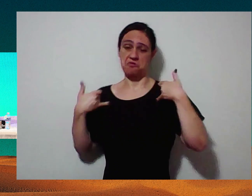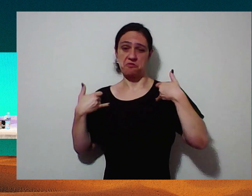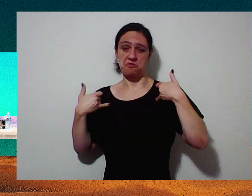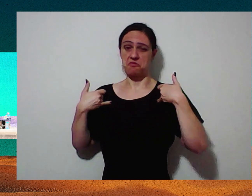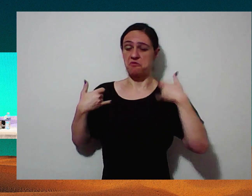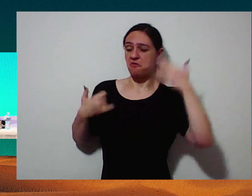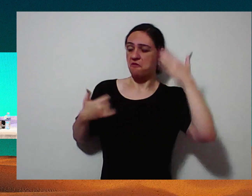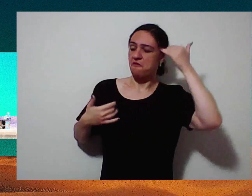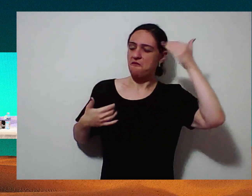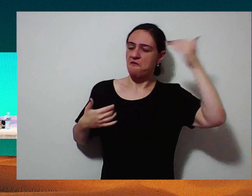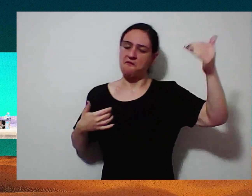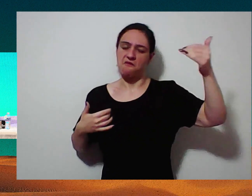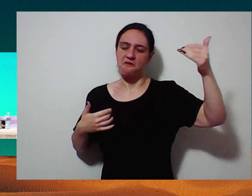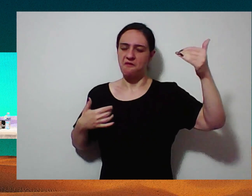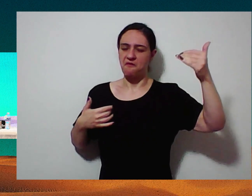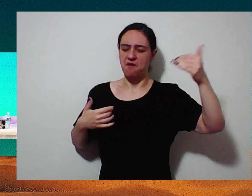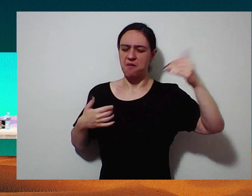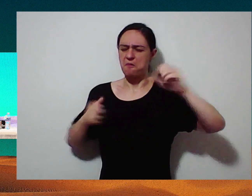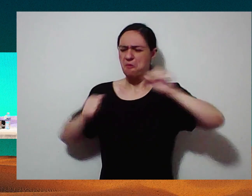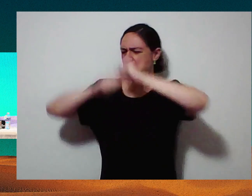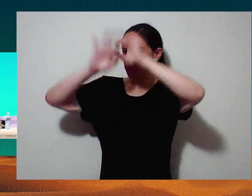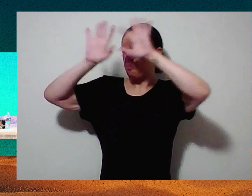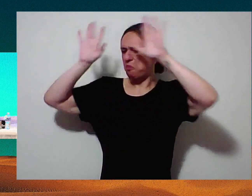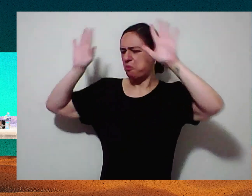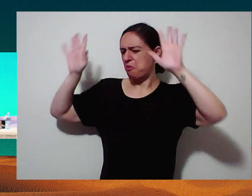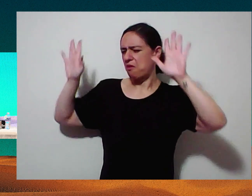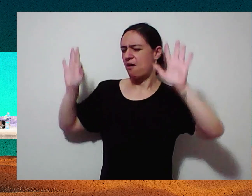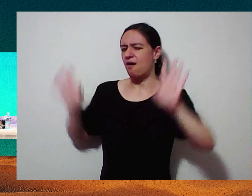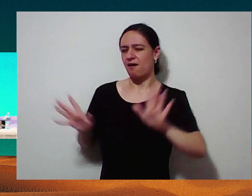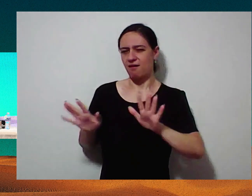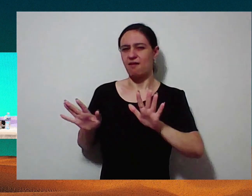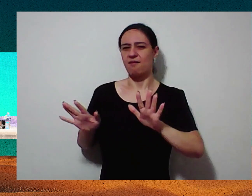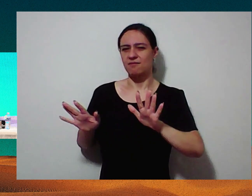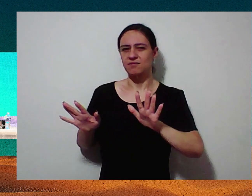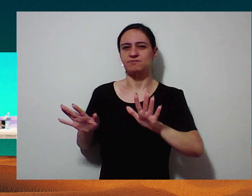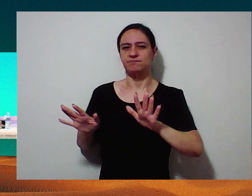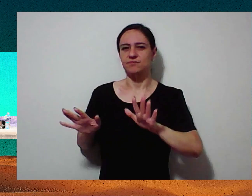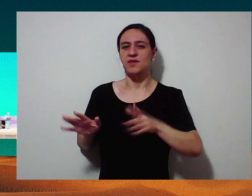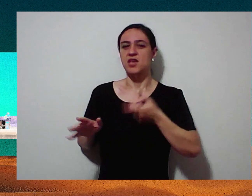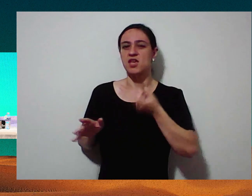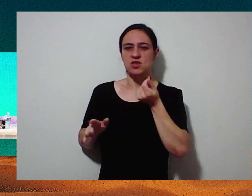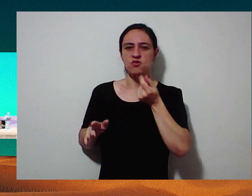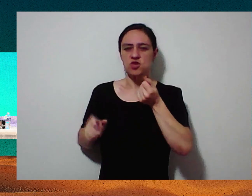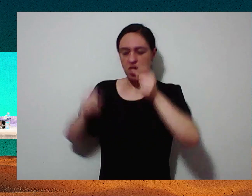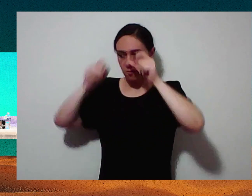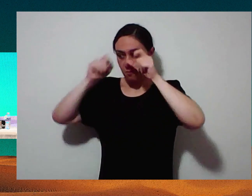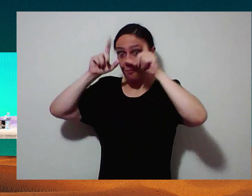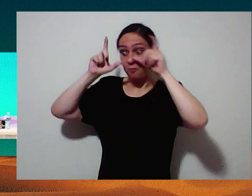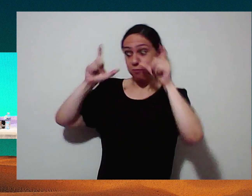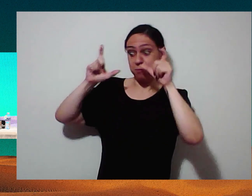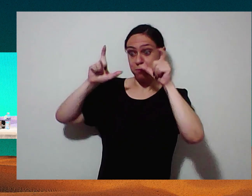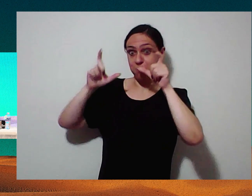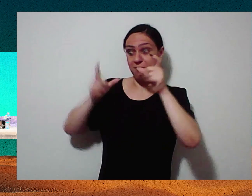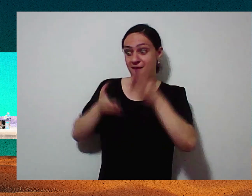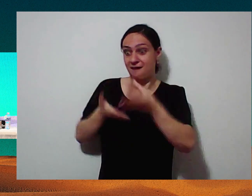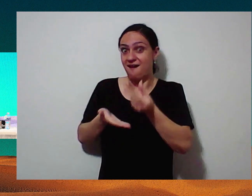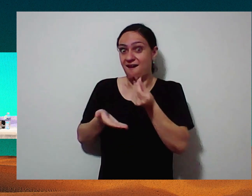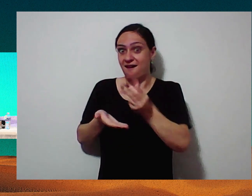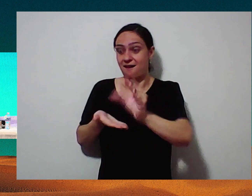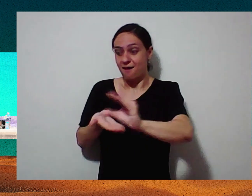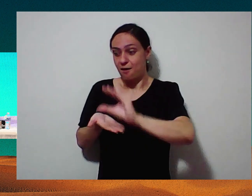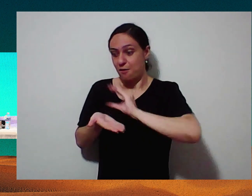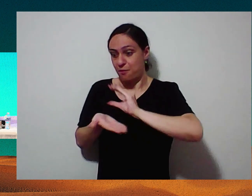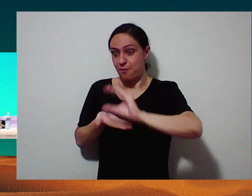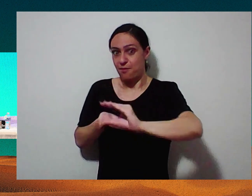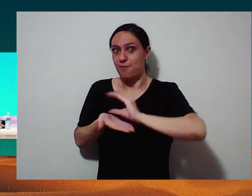popularity, glória. glory, Aí, consequentemente, vem dinheiro. and eventually comes money. Estou certo ou não?